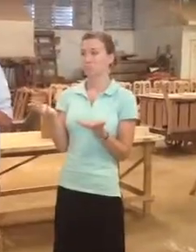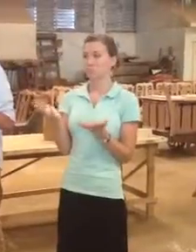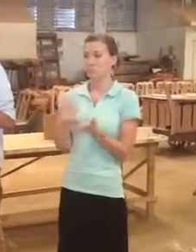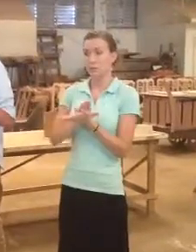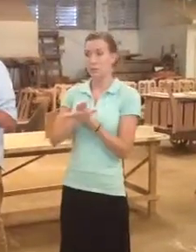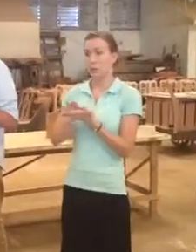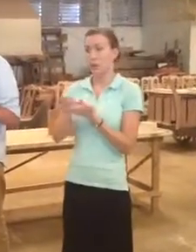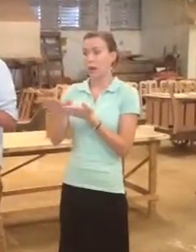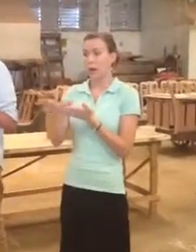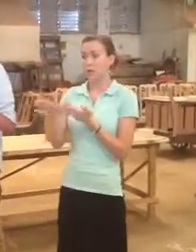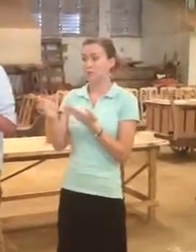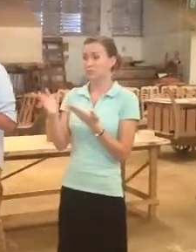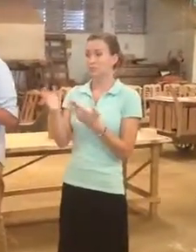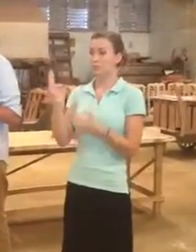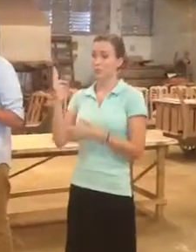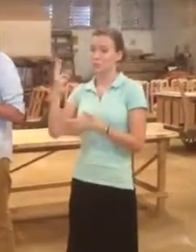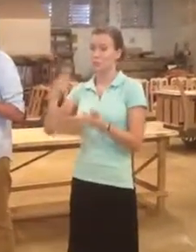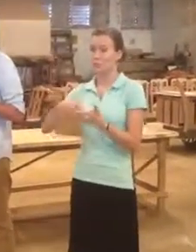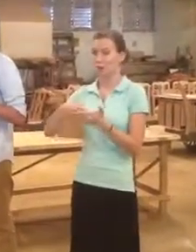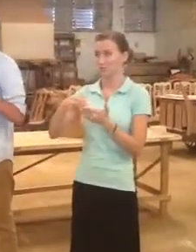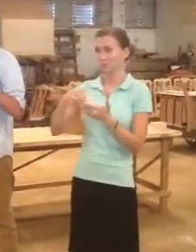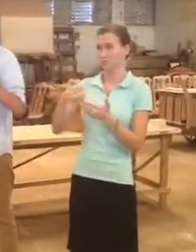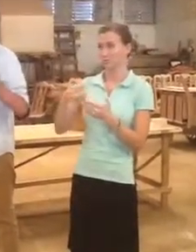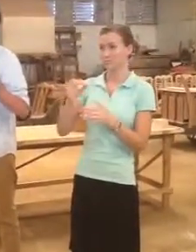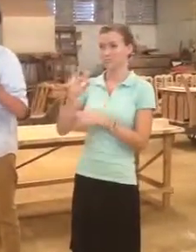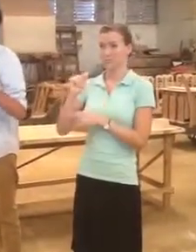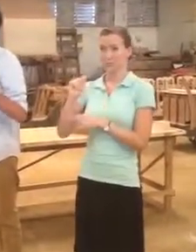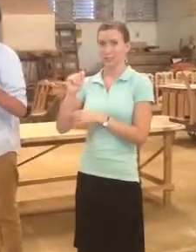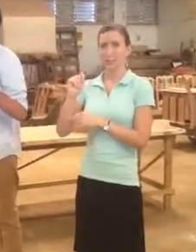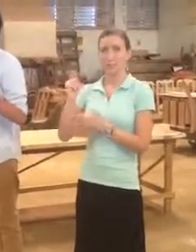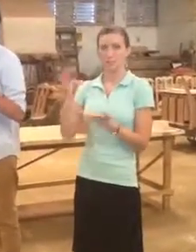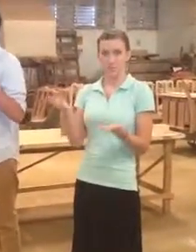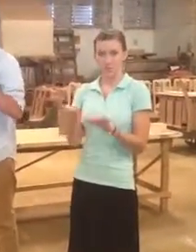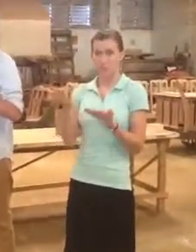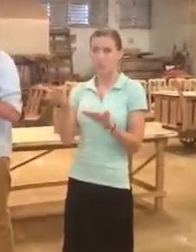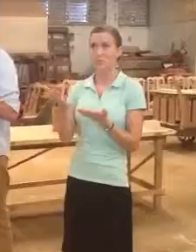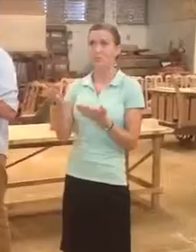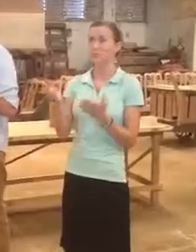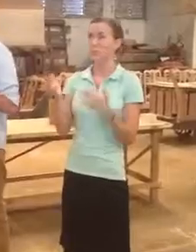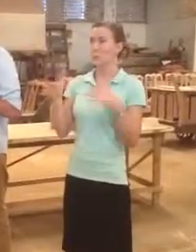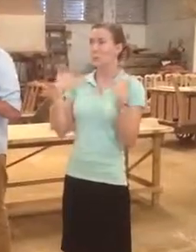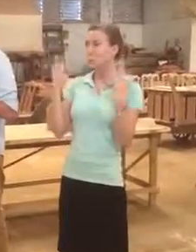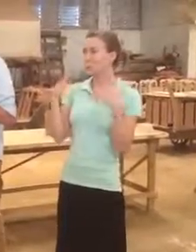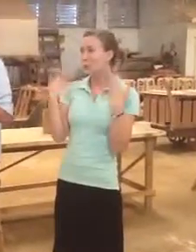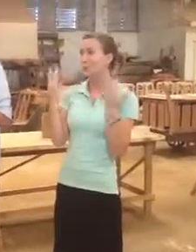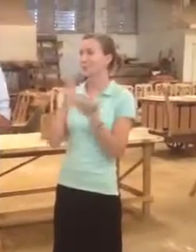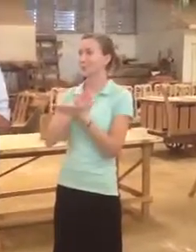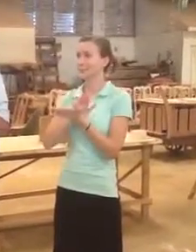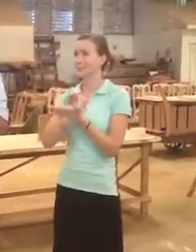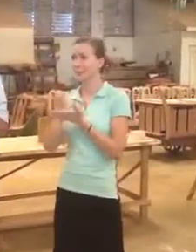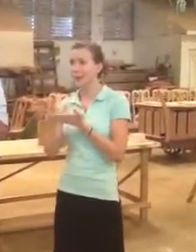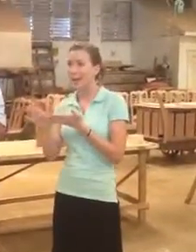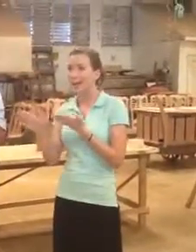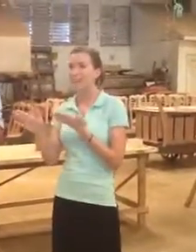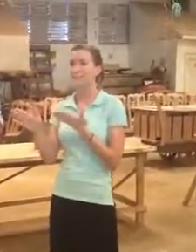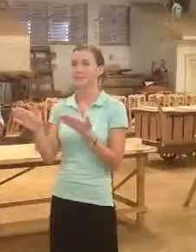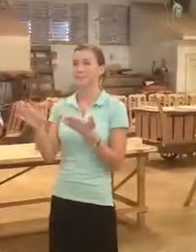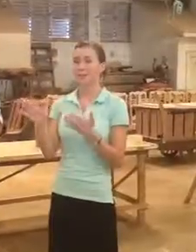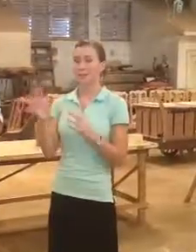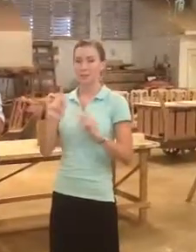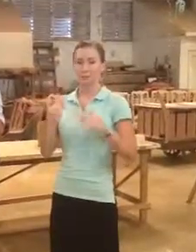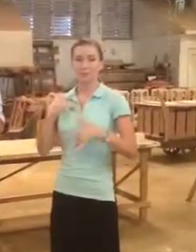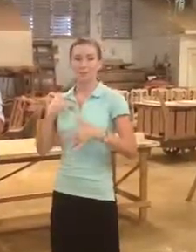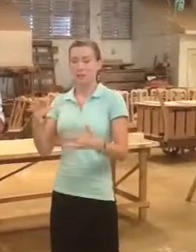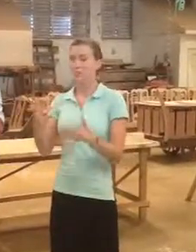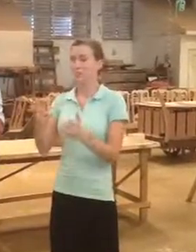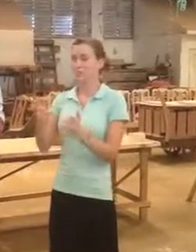nice up here. We're about 2,000 feet, which means what you guys have this whole week, cool nights, not too hot days, low humidity, that's what it's